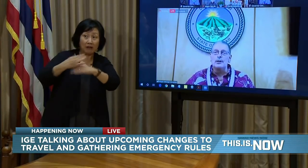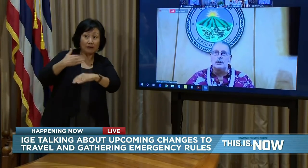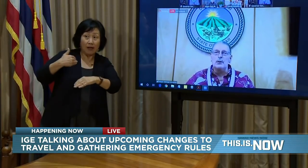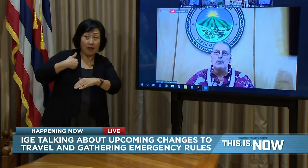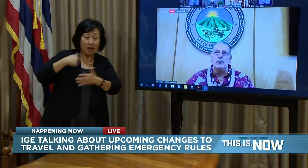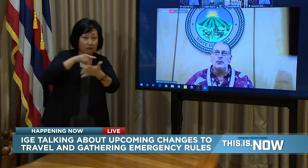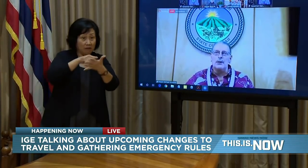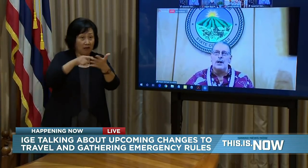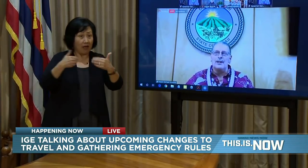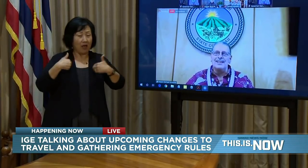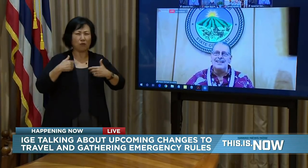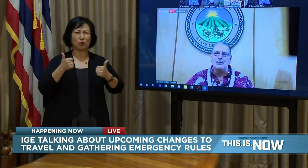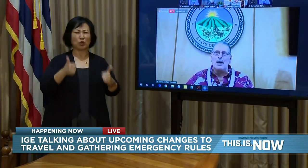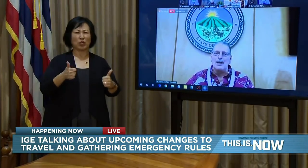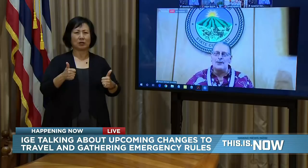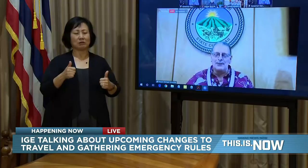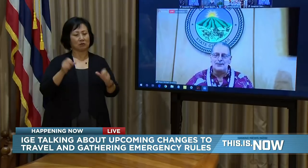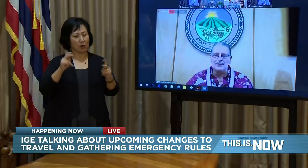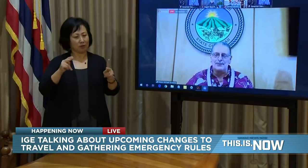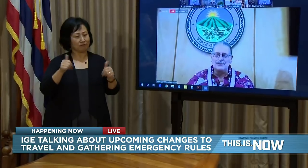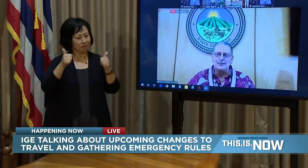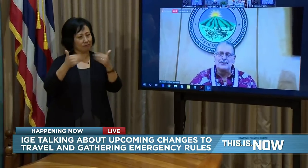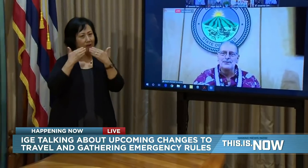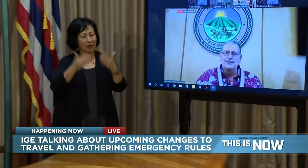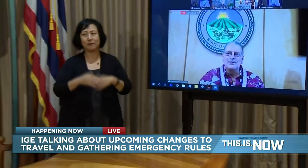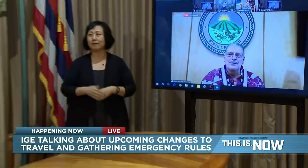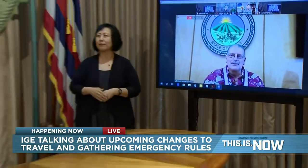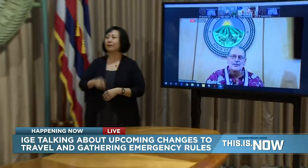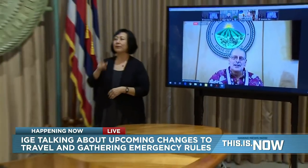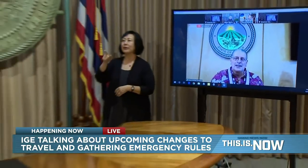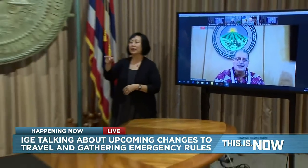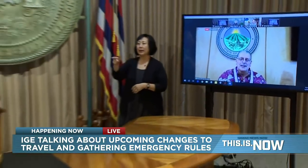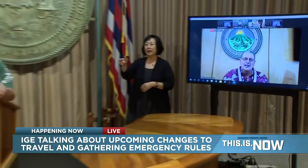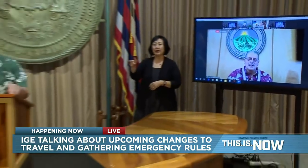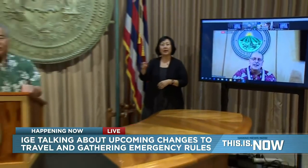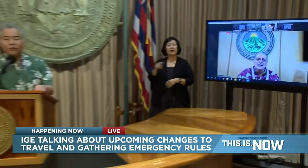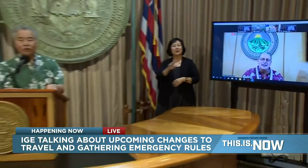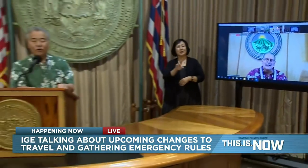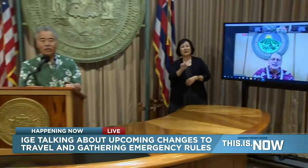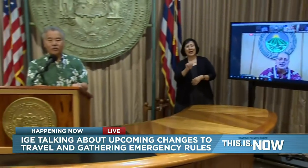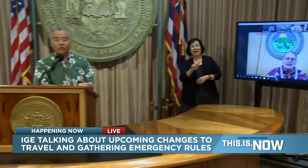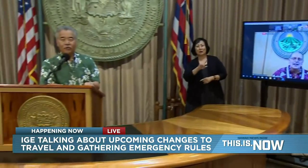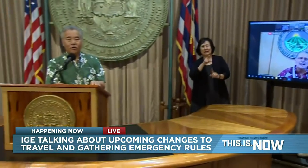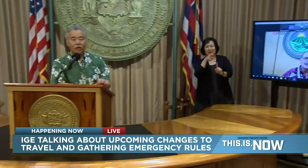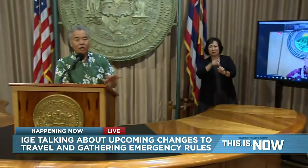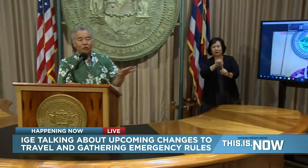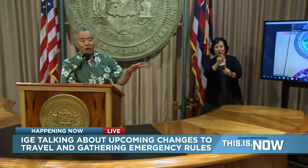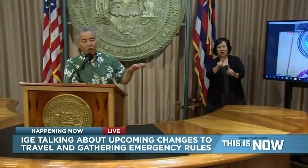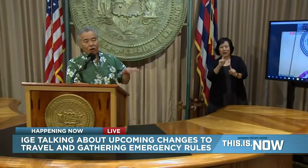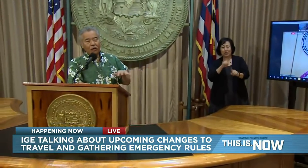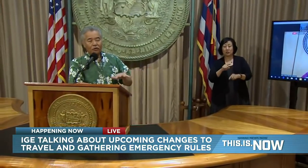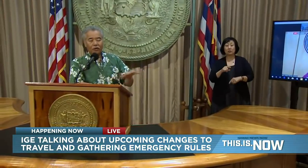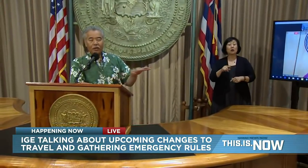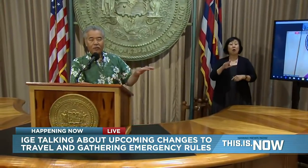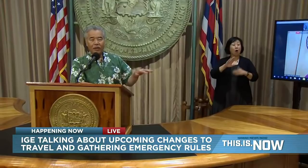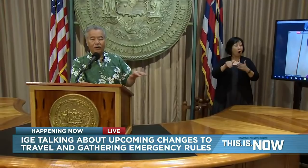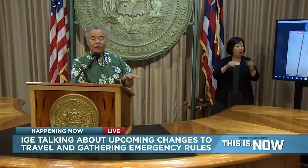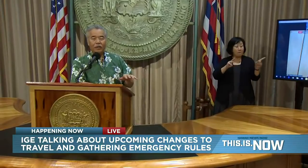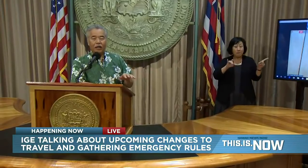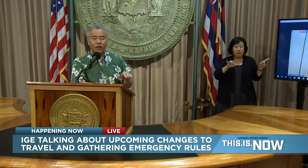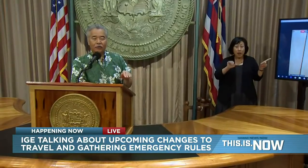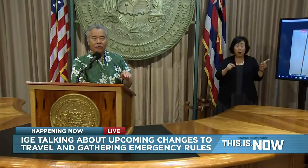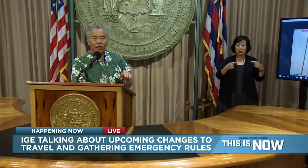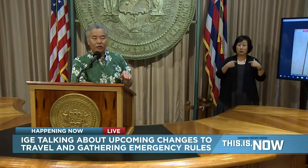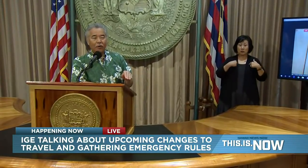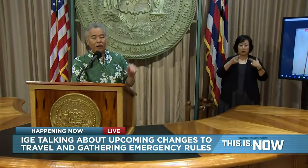we're good. We're on. Mahalo. Yeah, and Dan, just to answer your specific question, so we all agreed, the mayors